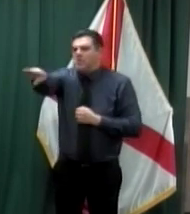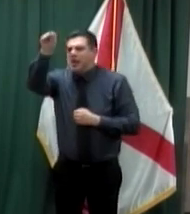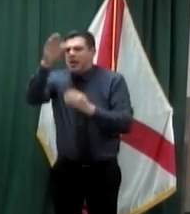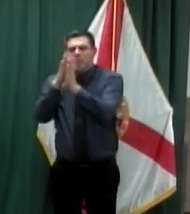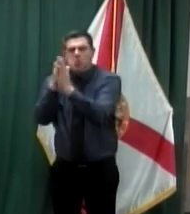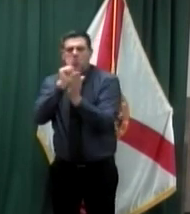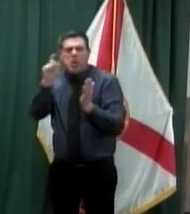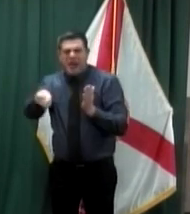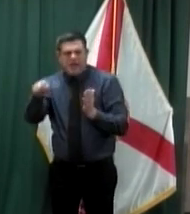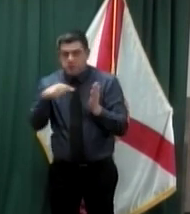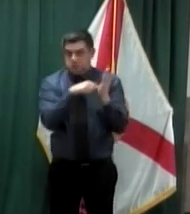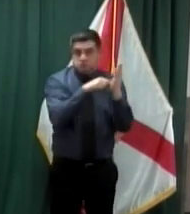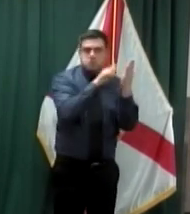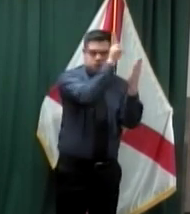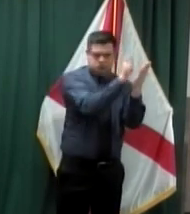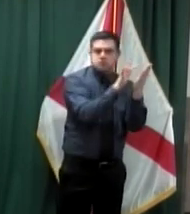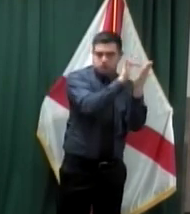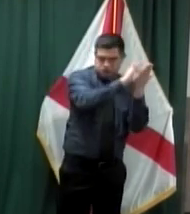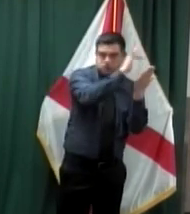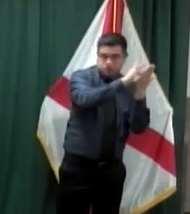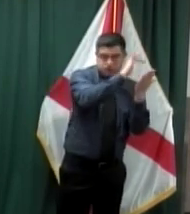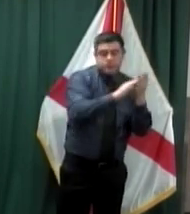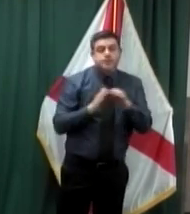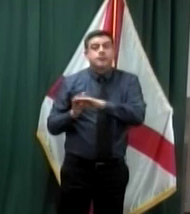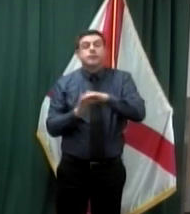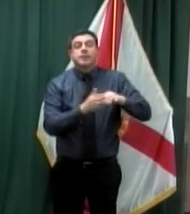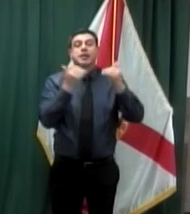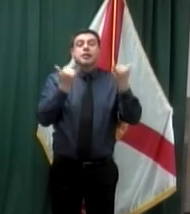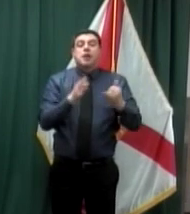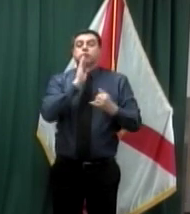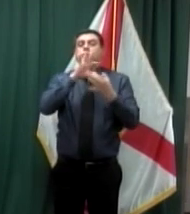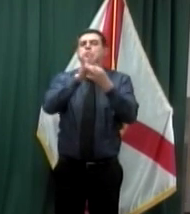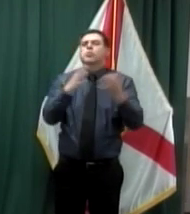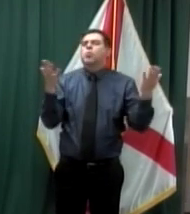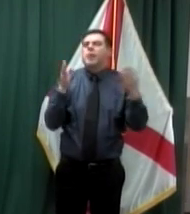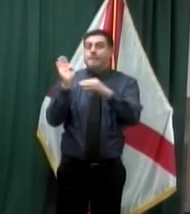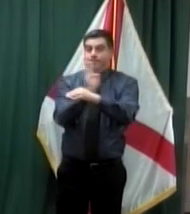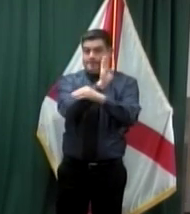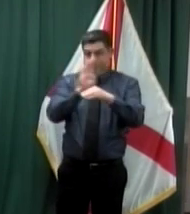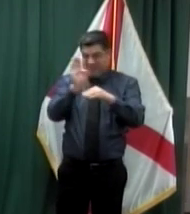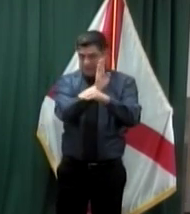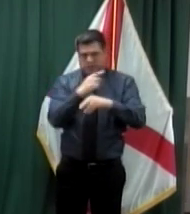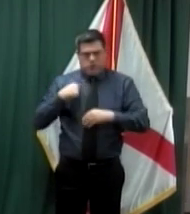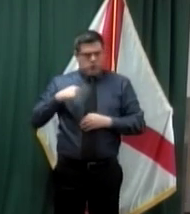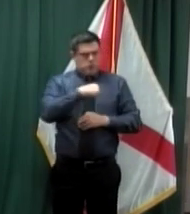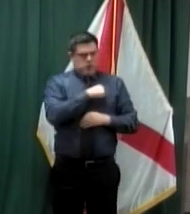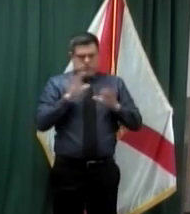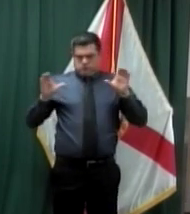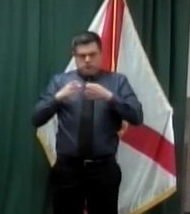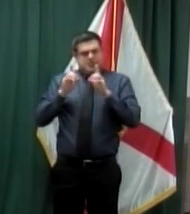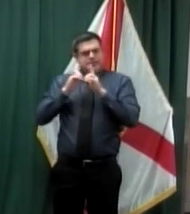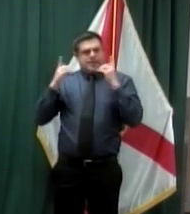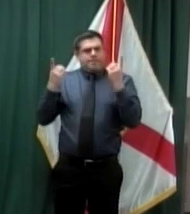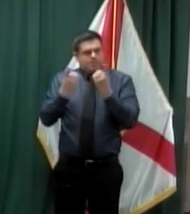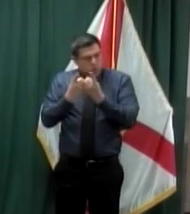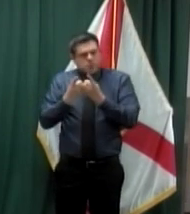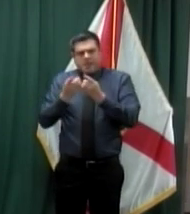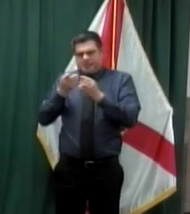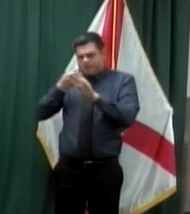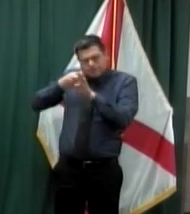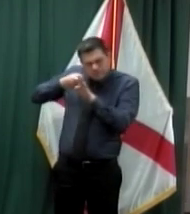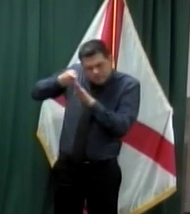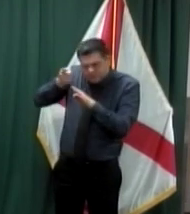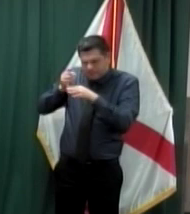business grant program to offset the significant revenue loss during the COVID-19 pandemic. As you all know, I've spoke about this on a